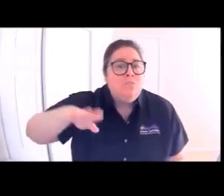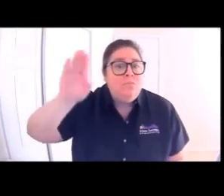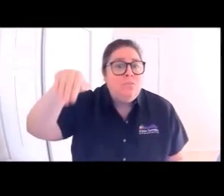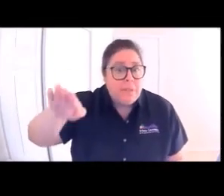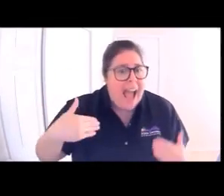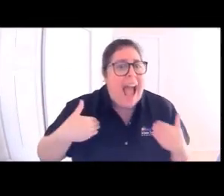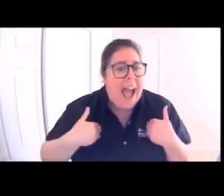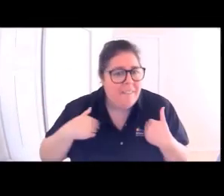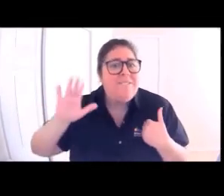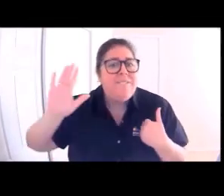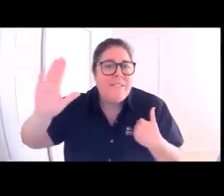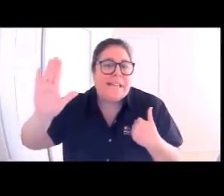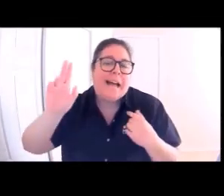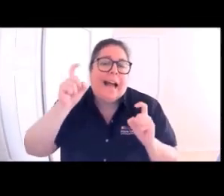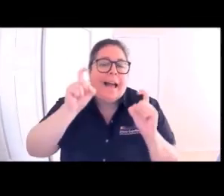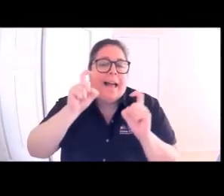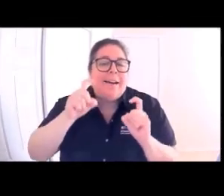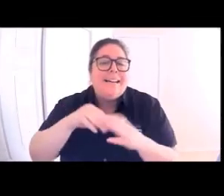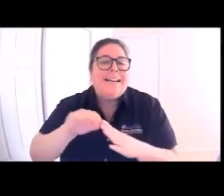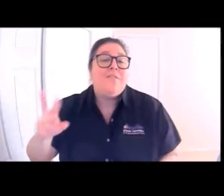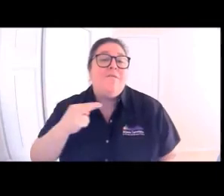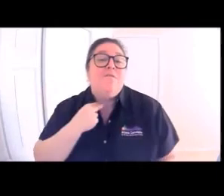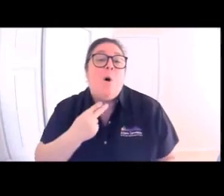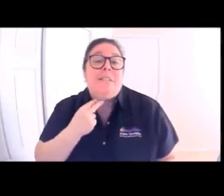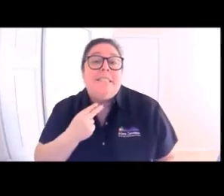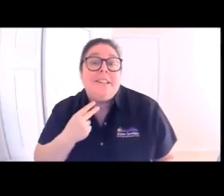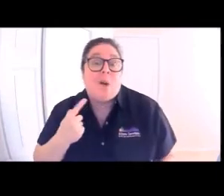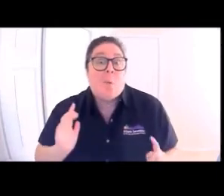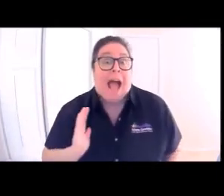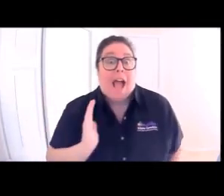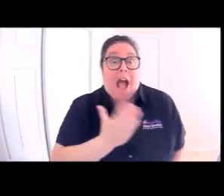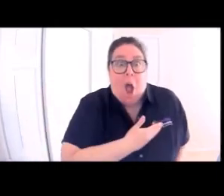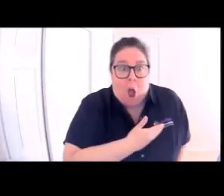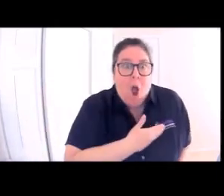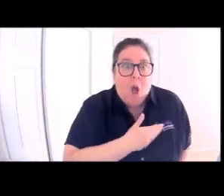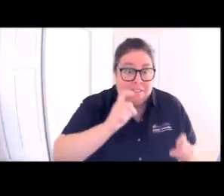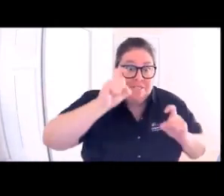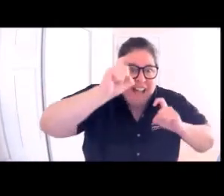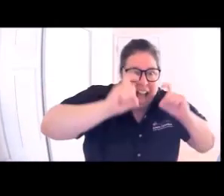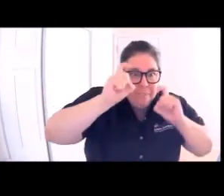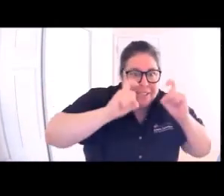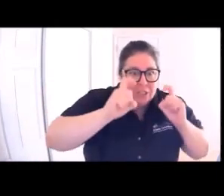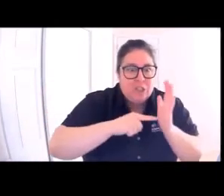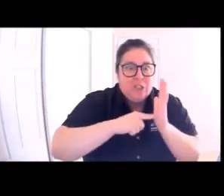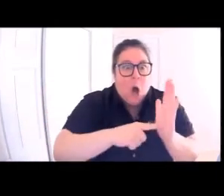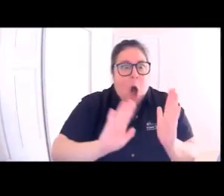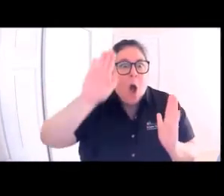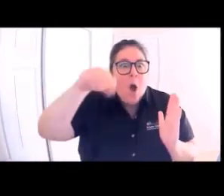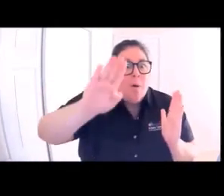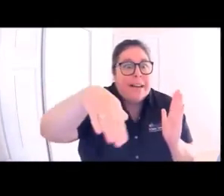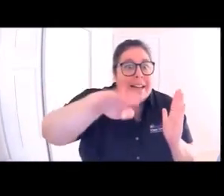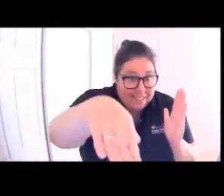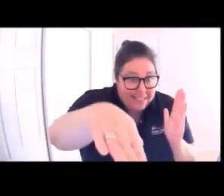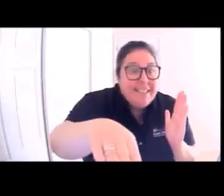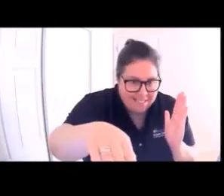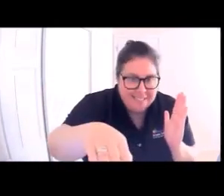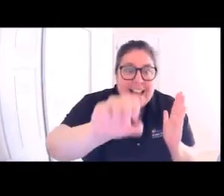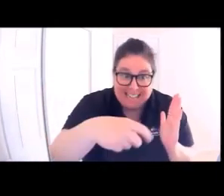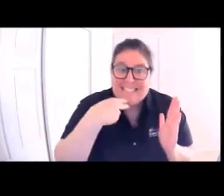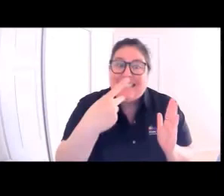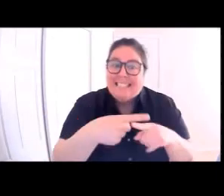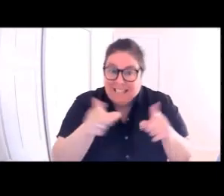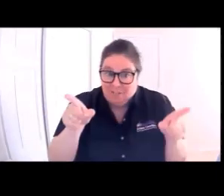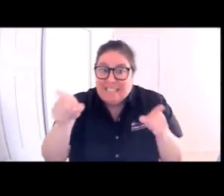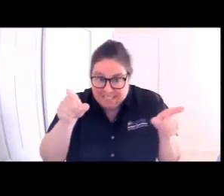You know how hearing people have voice inflections to differentiate meaning? Well, deaf people use facial